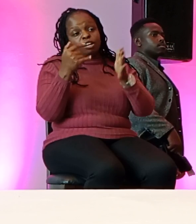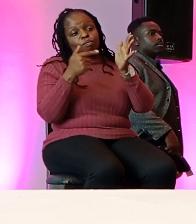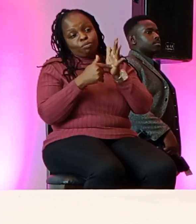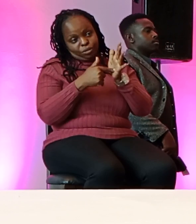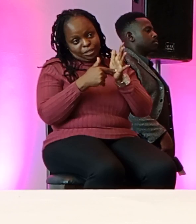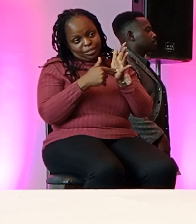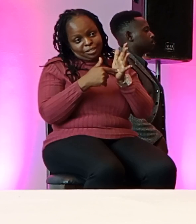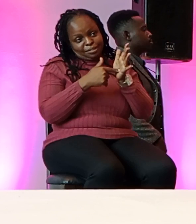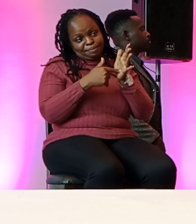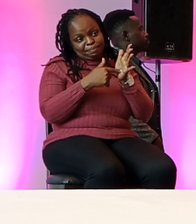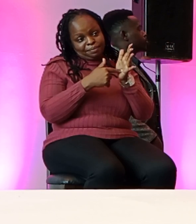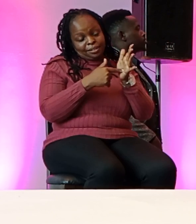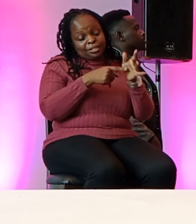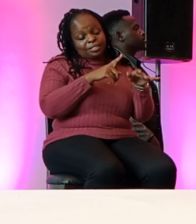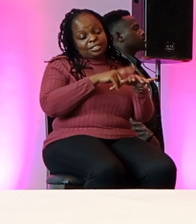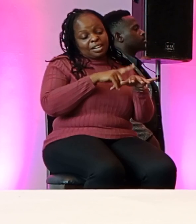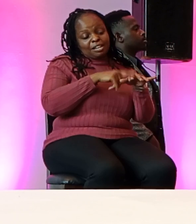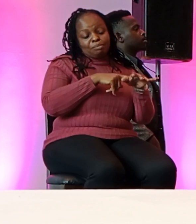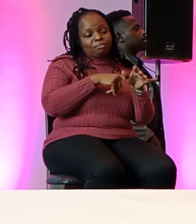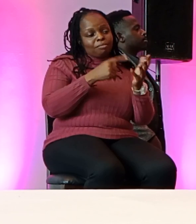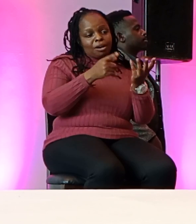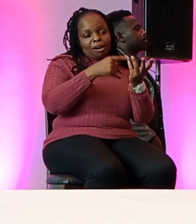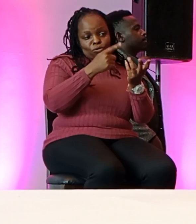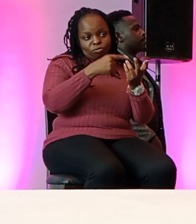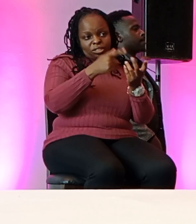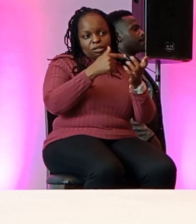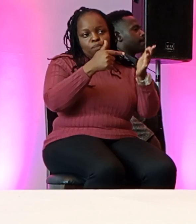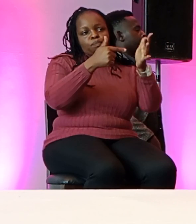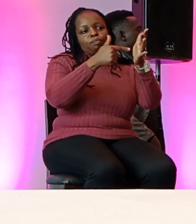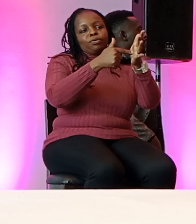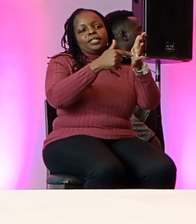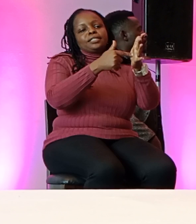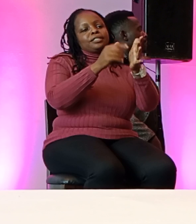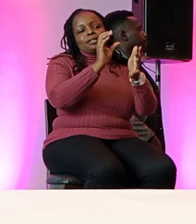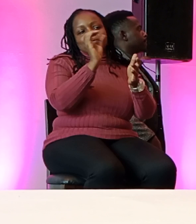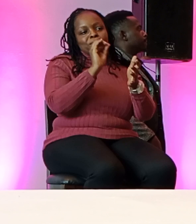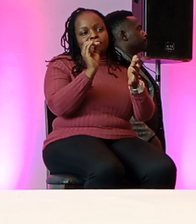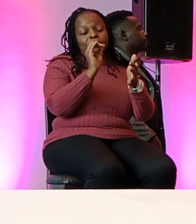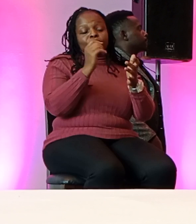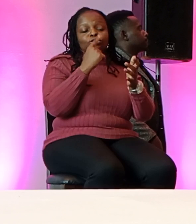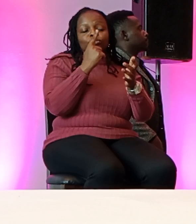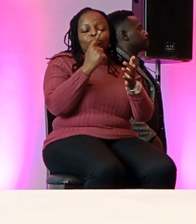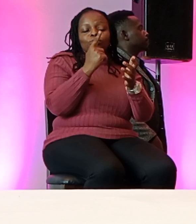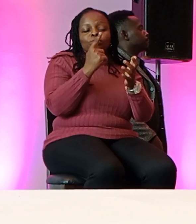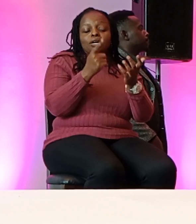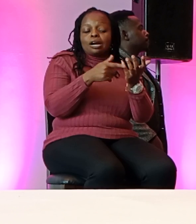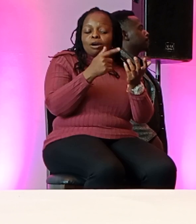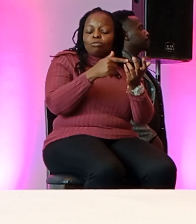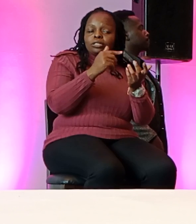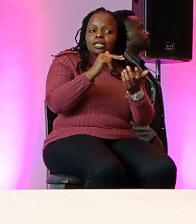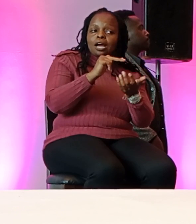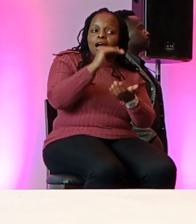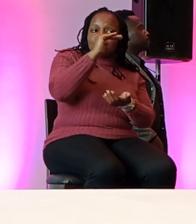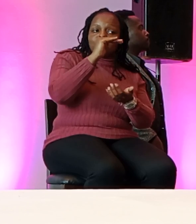points. When you're dealing with human beings, there's no point. So you round it up upwards